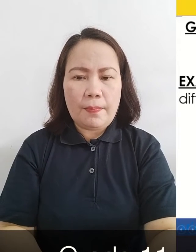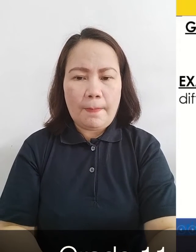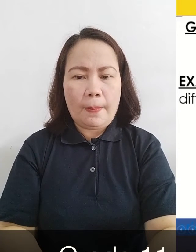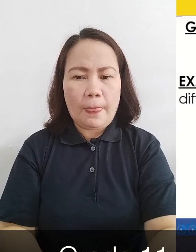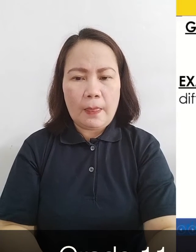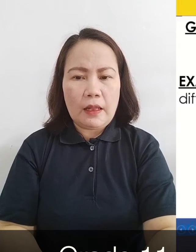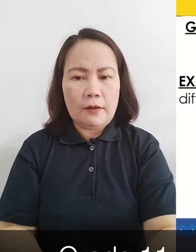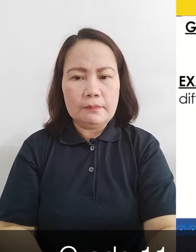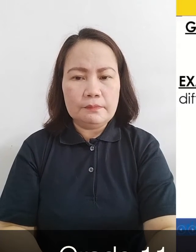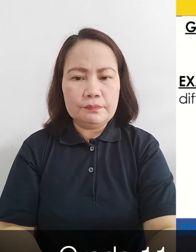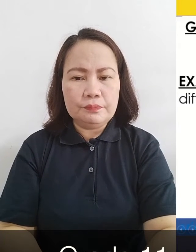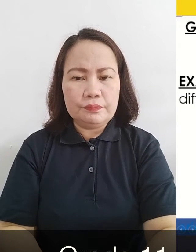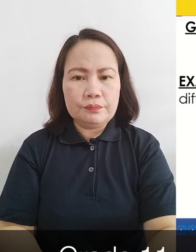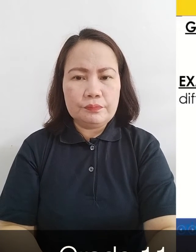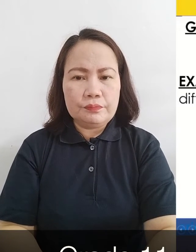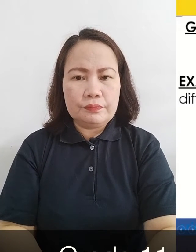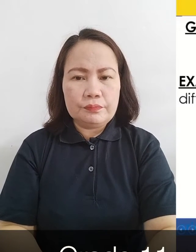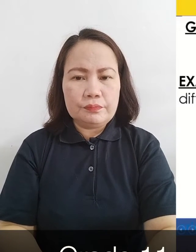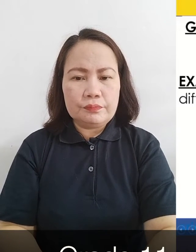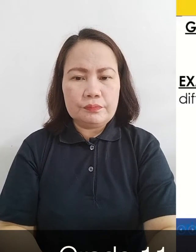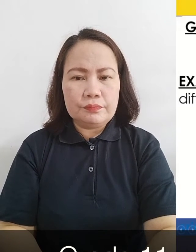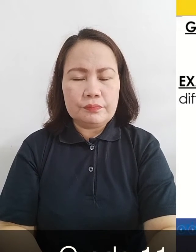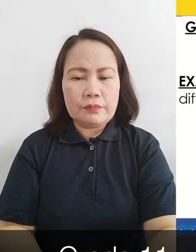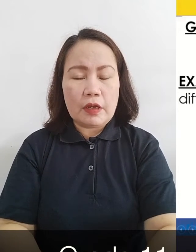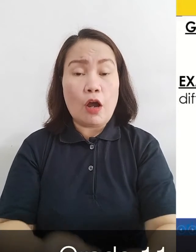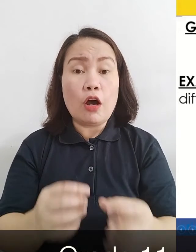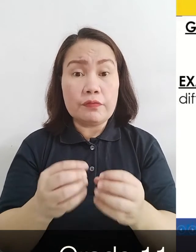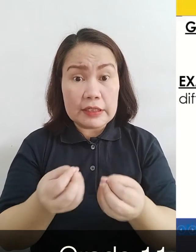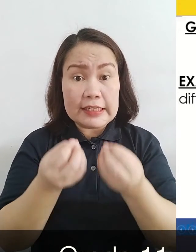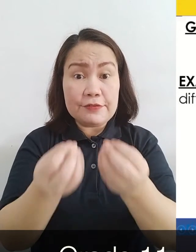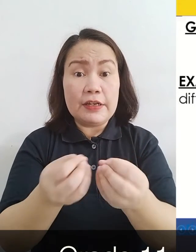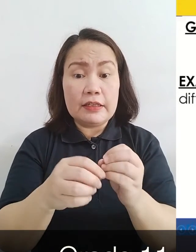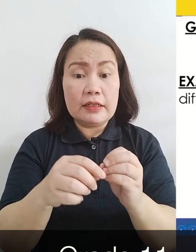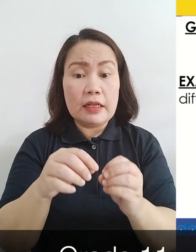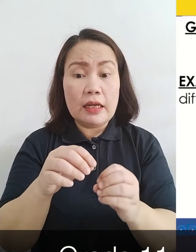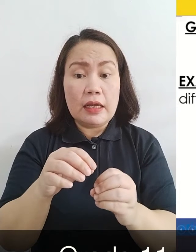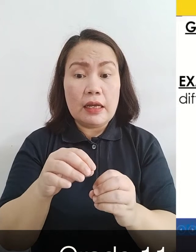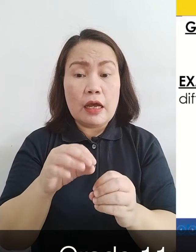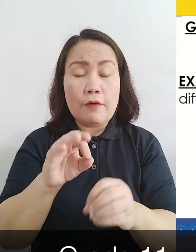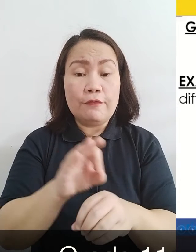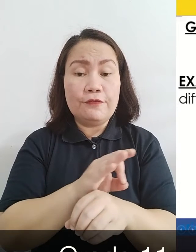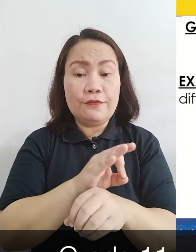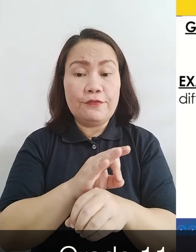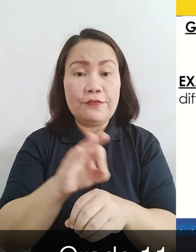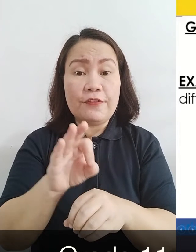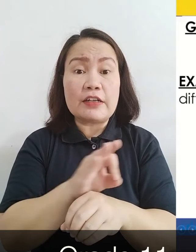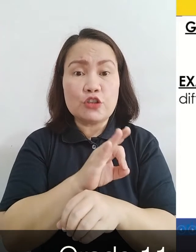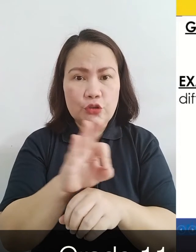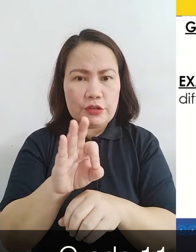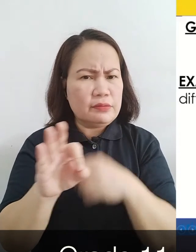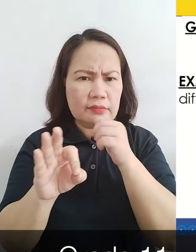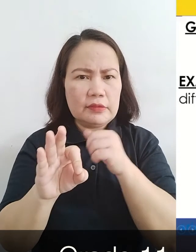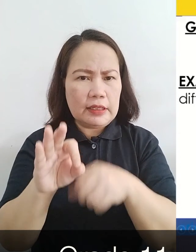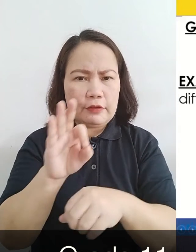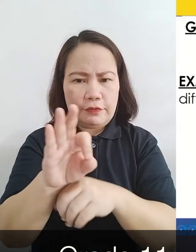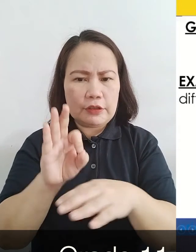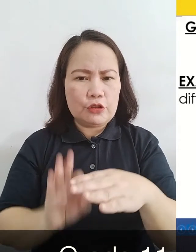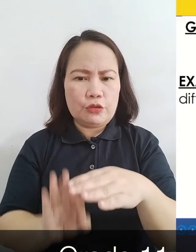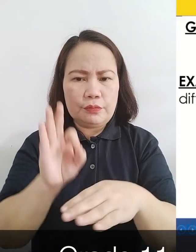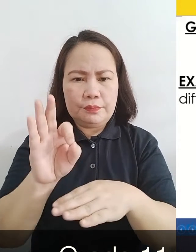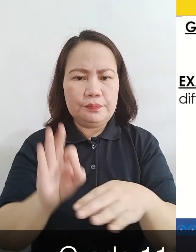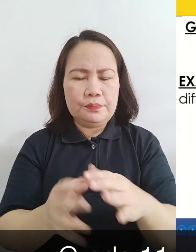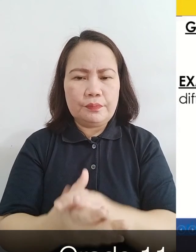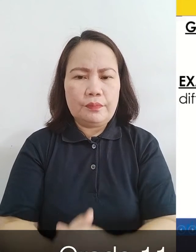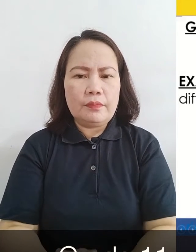Of the given function, no? Of the given function above to. Function. So, alin kaya dito? Ano